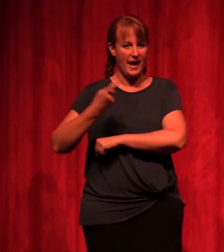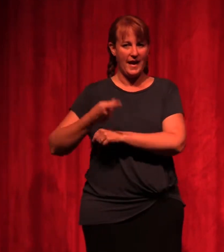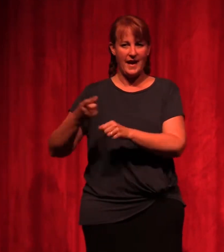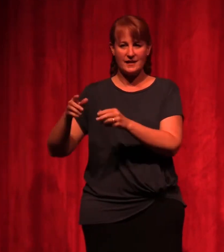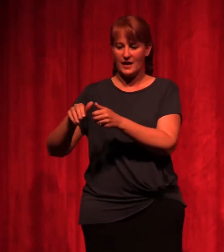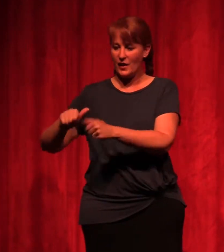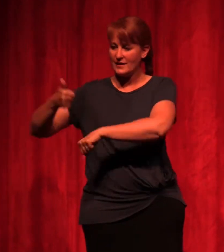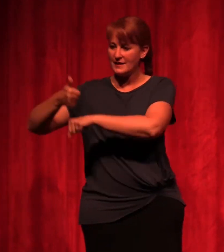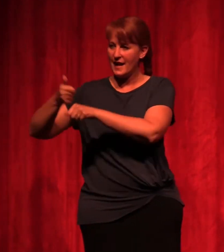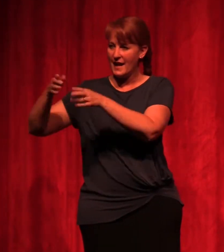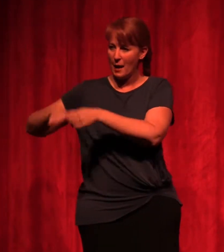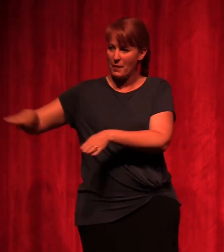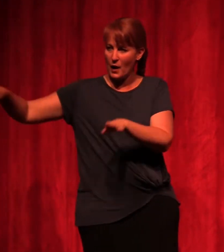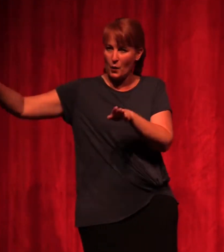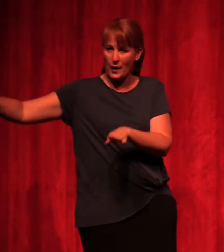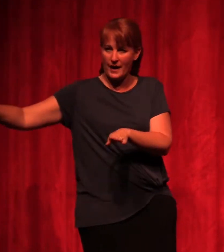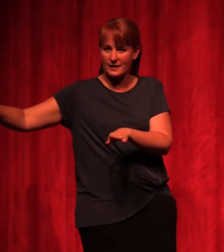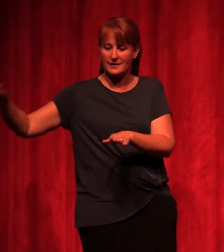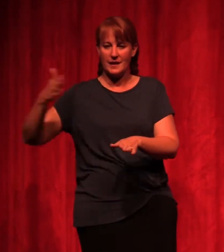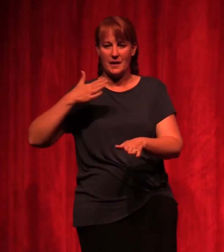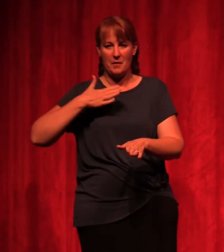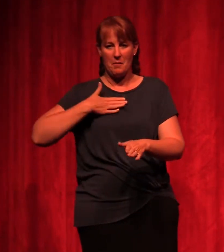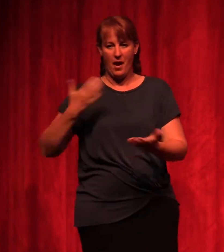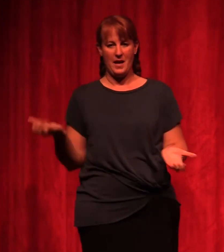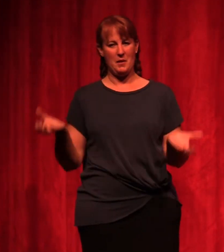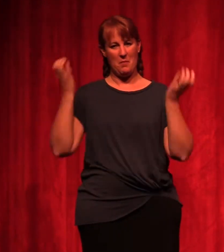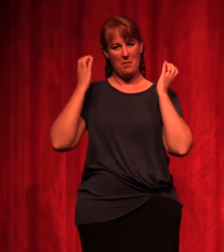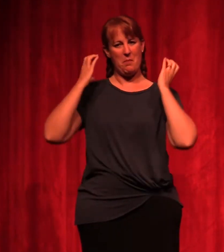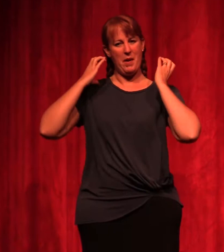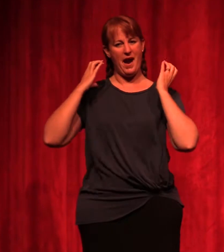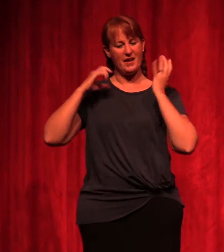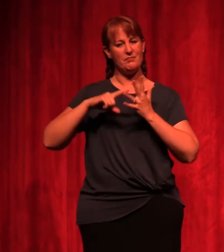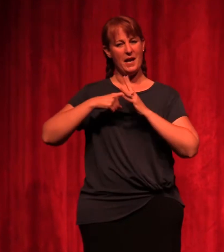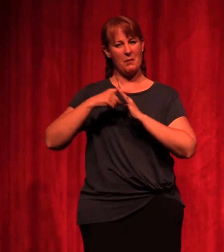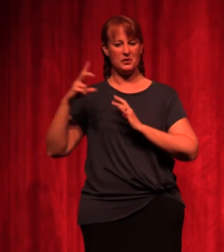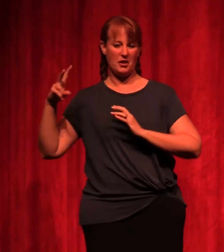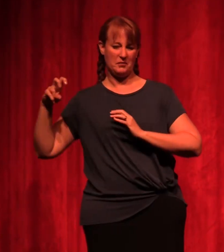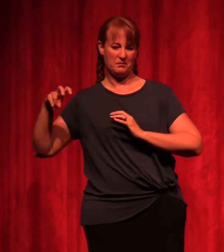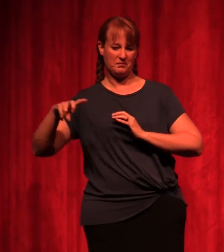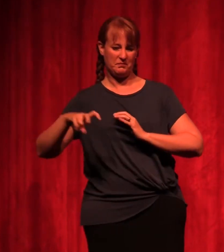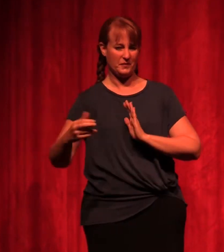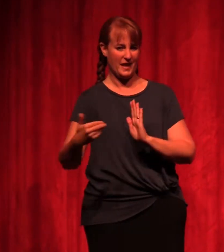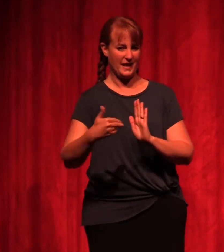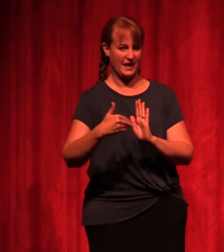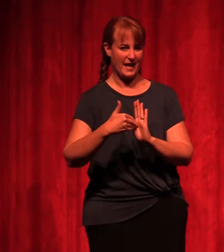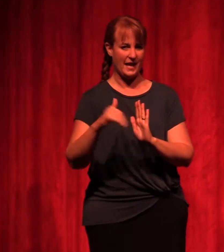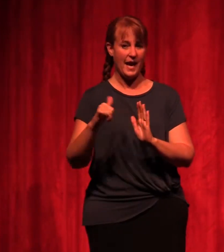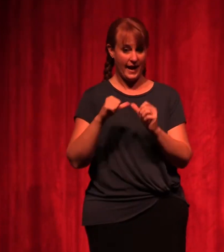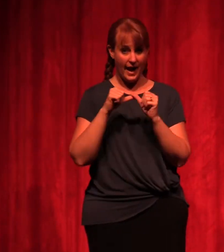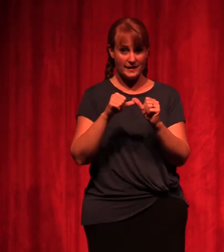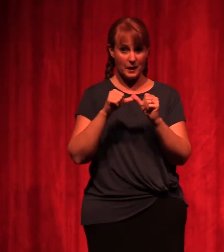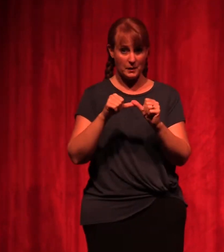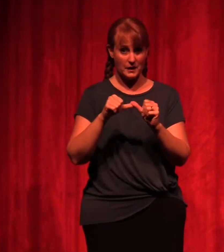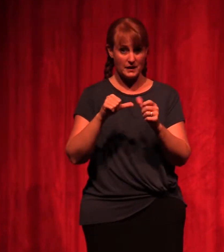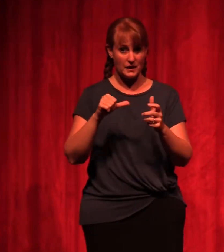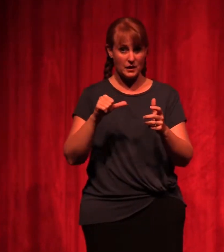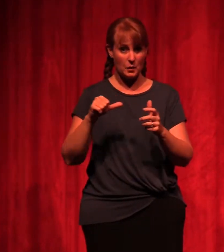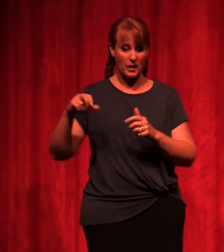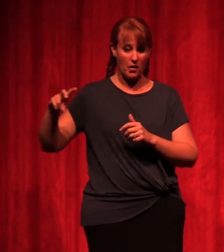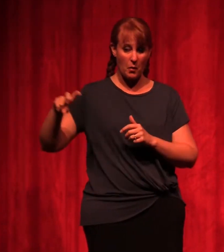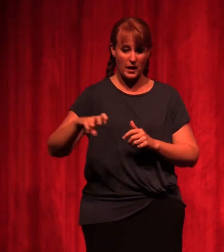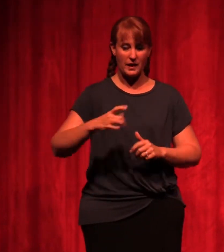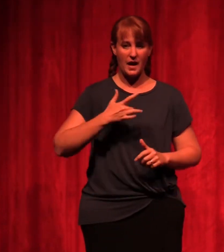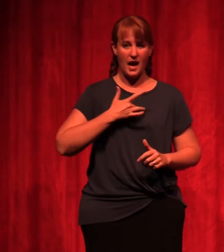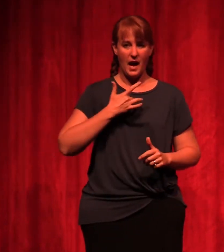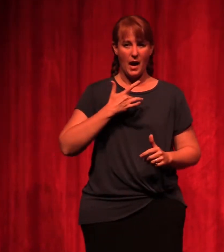I'm putting my pack back on my back, and I'm starting that trek down the hill. And as I'm doing that, I'm feeling